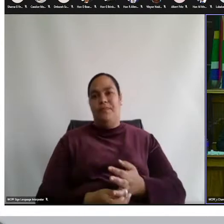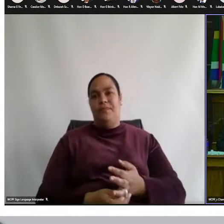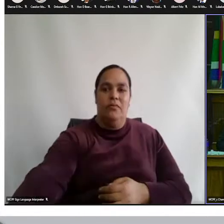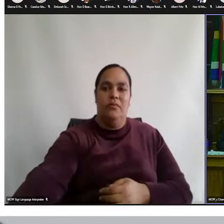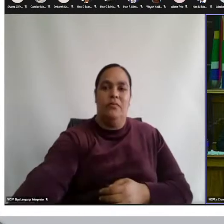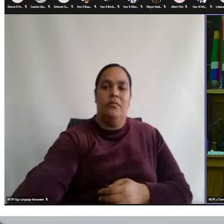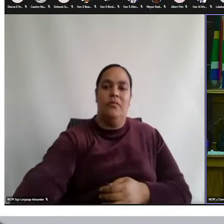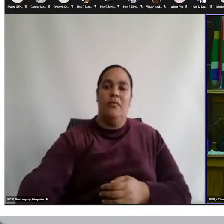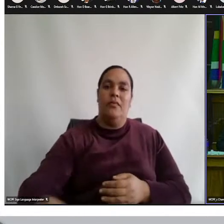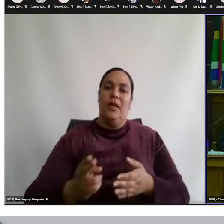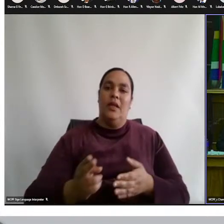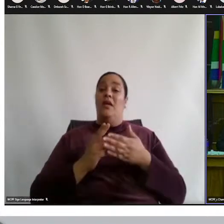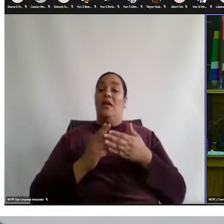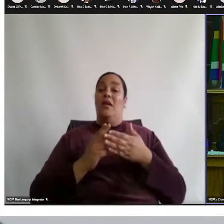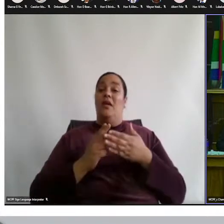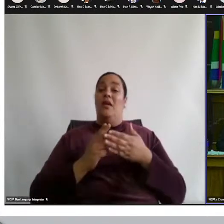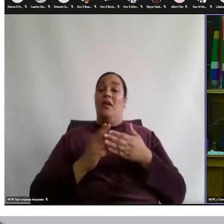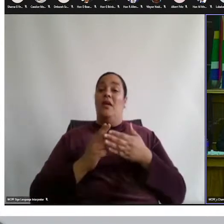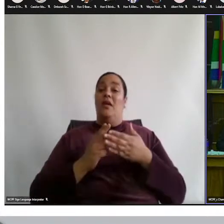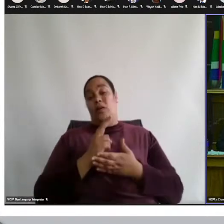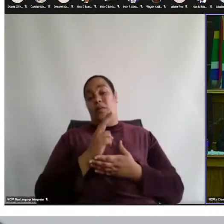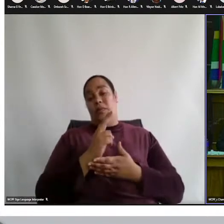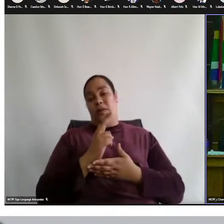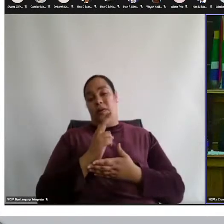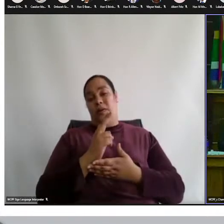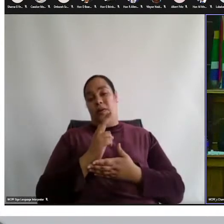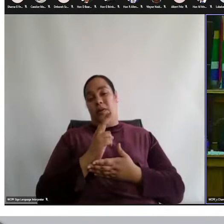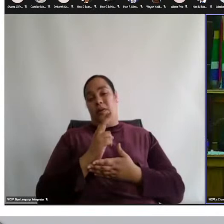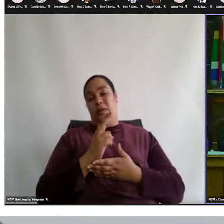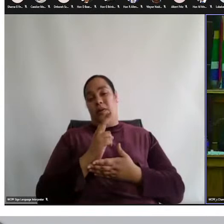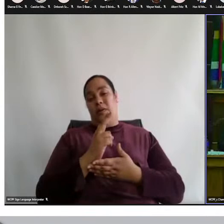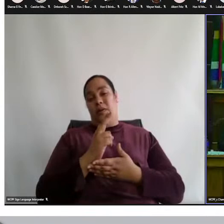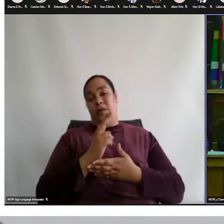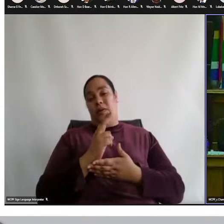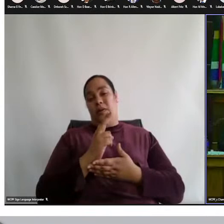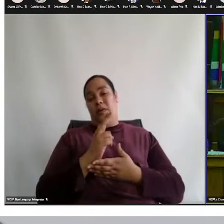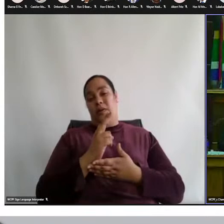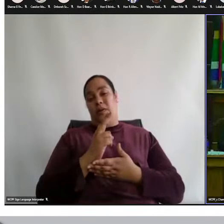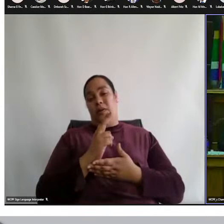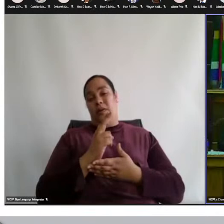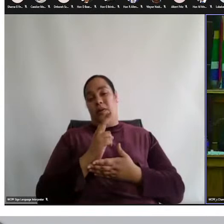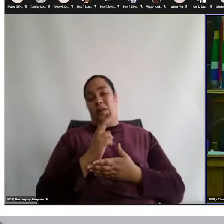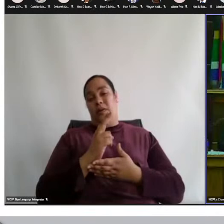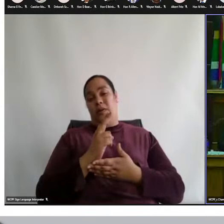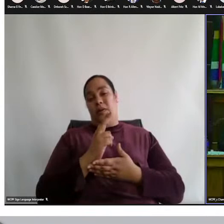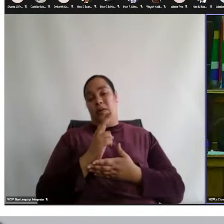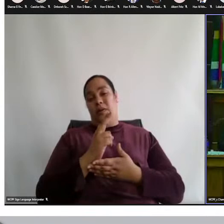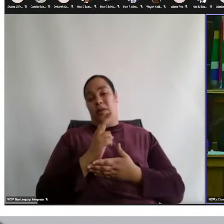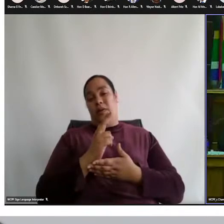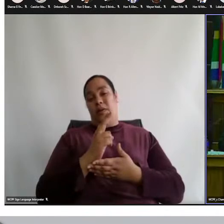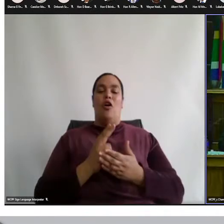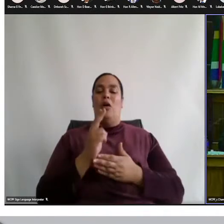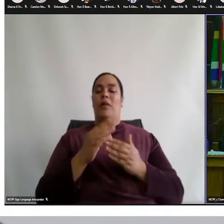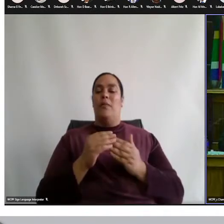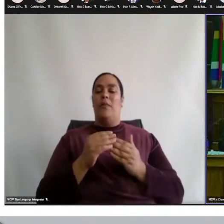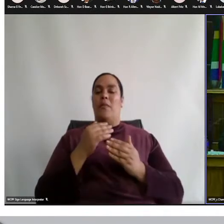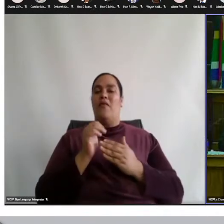Honorable members, I also see the Honorable, the Leader of the Opposition in the